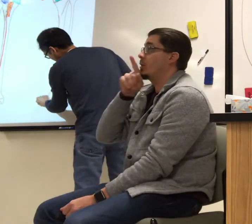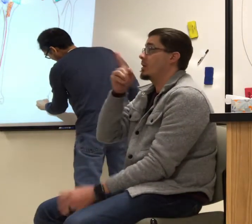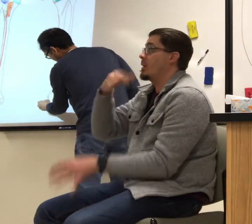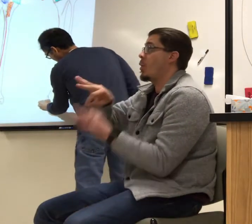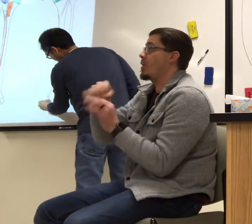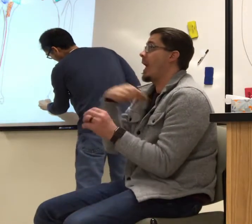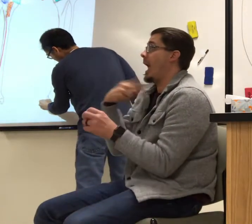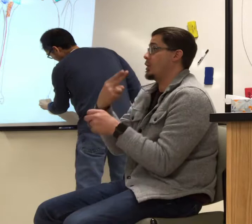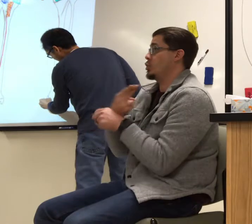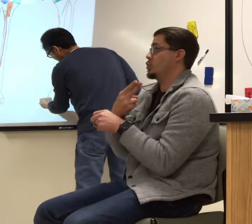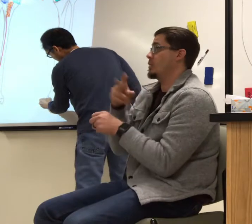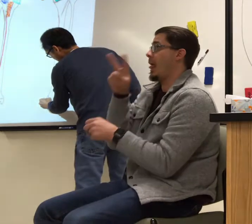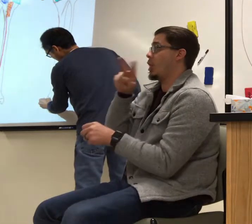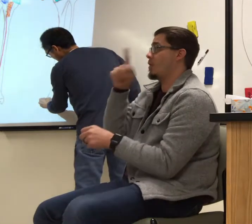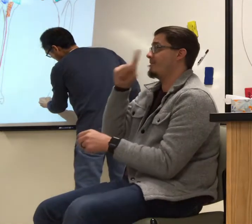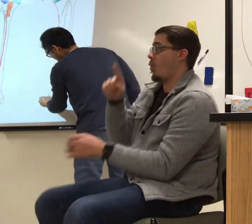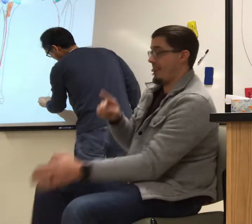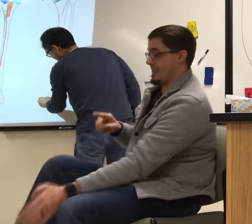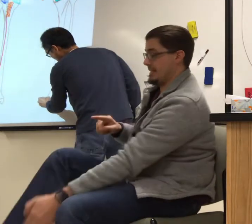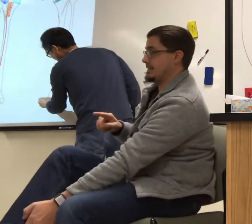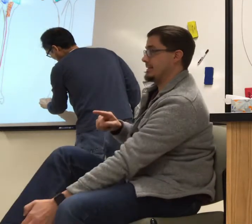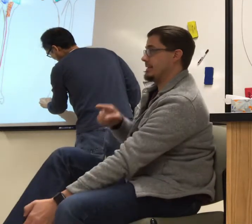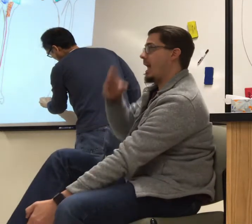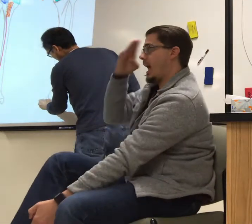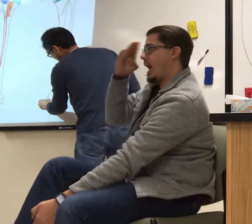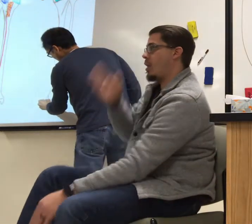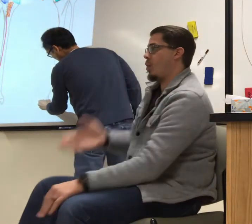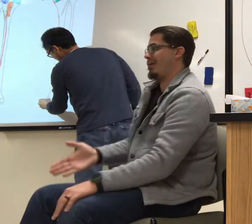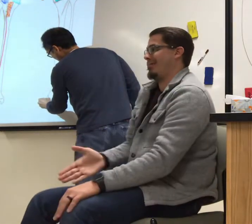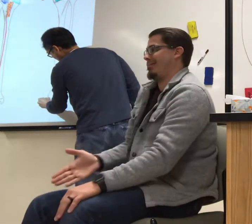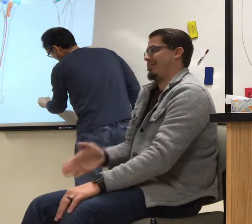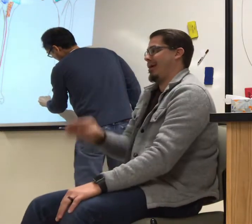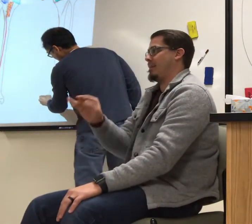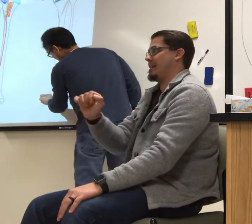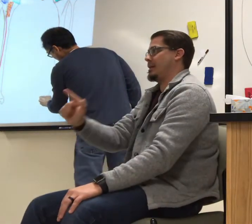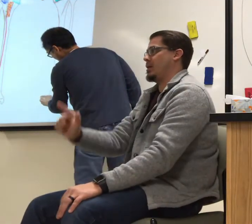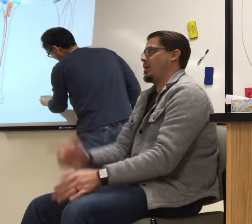I use. I look for that. I know it's medial.